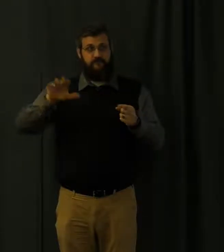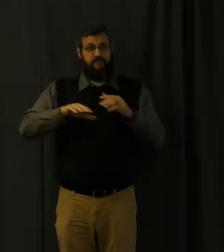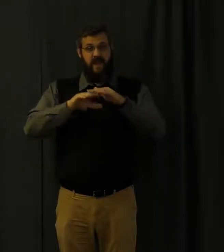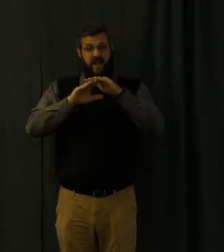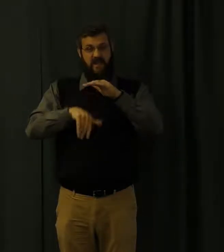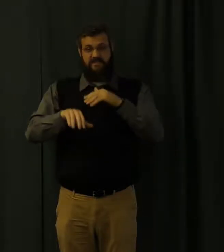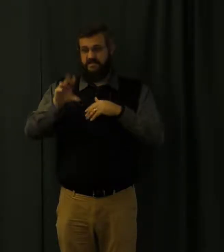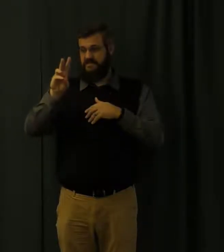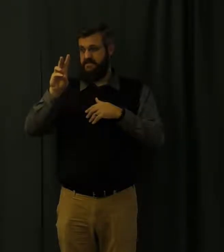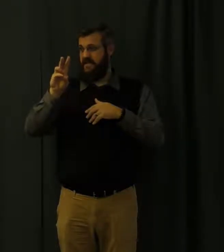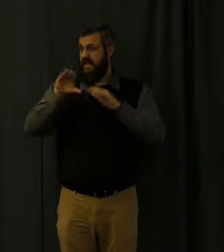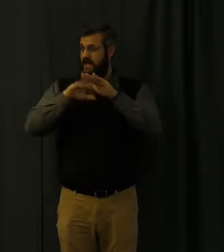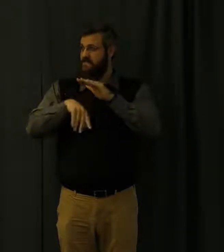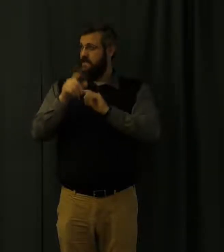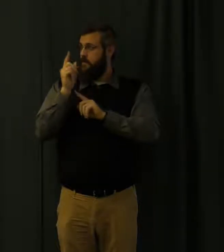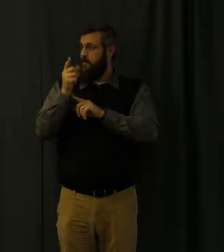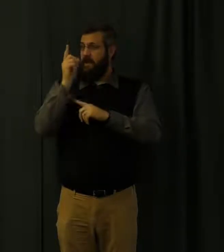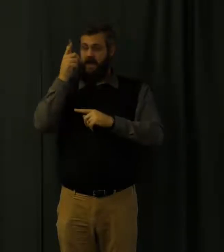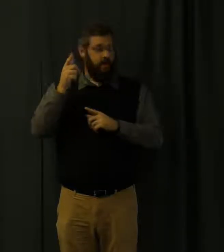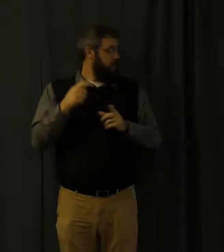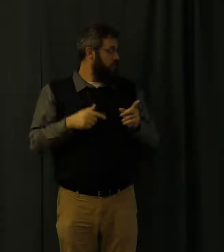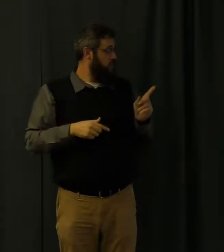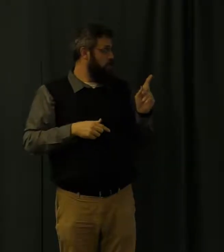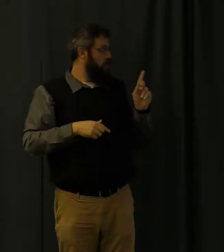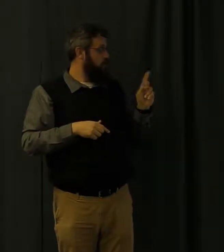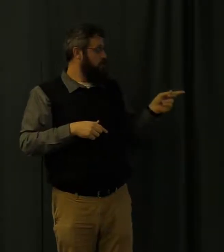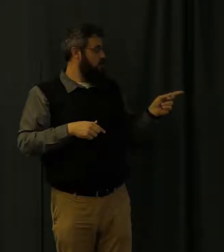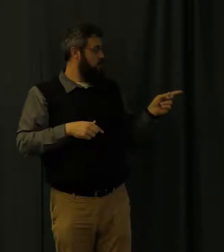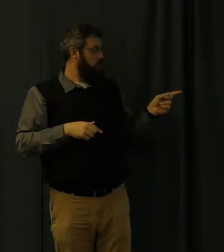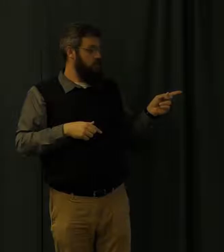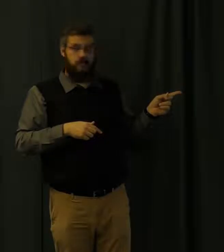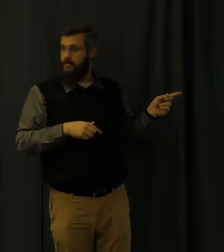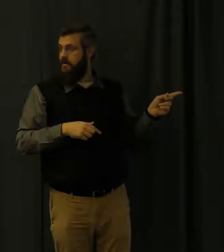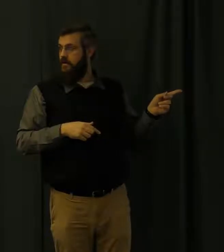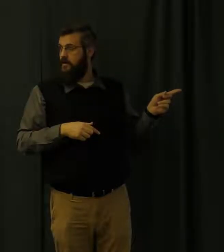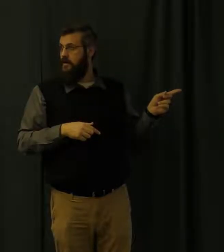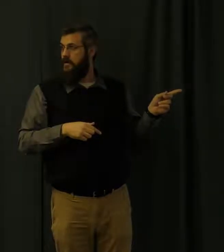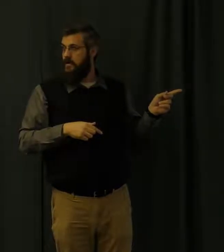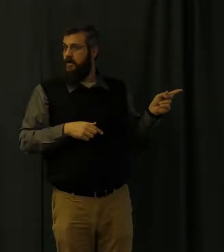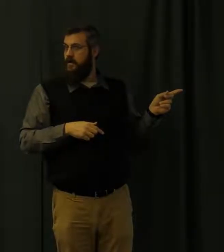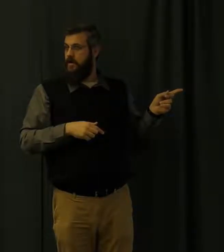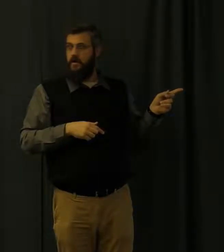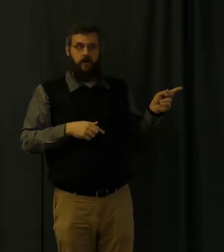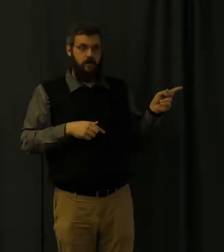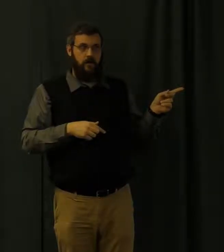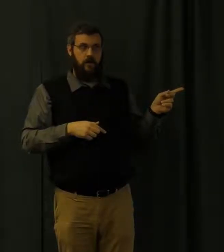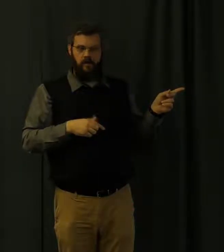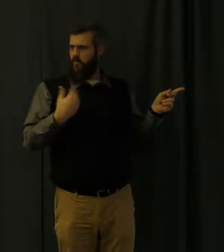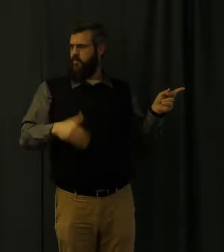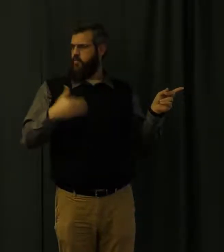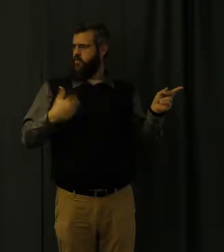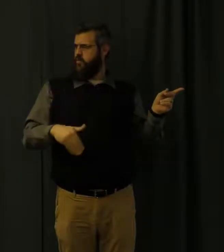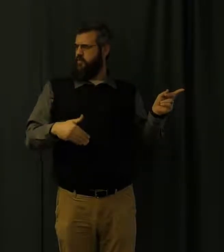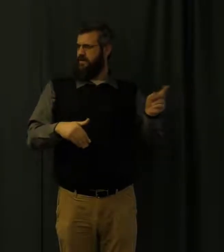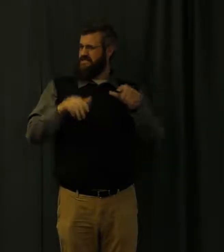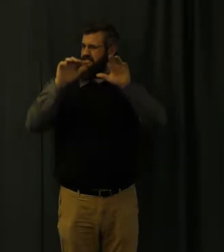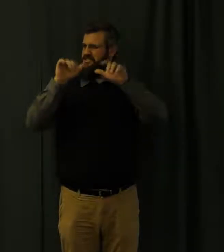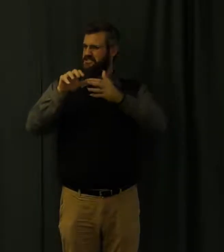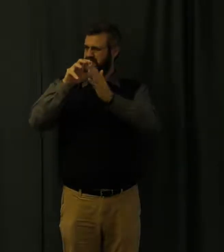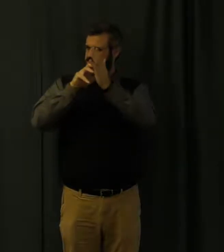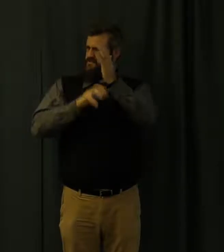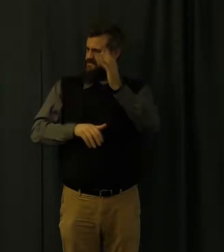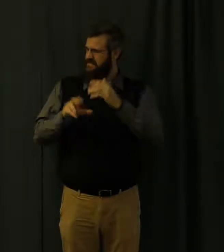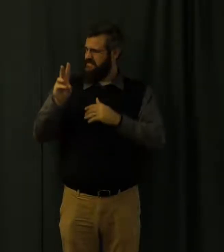60 seconds later, and it looks like this. Gosh, I typed that real